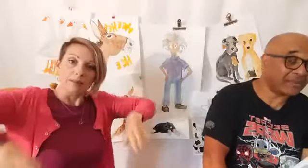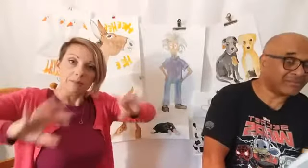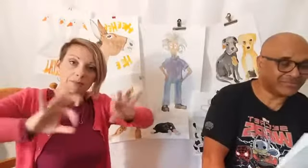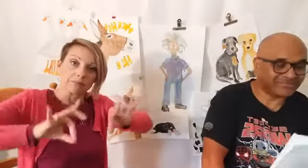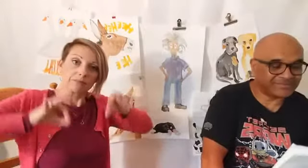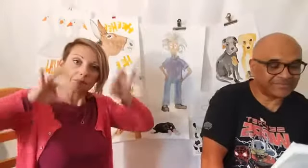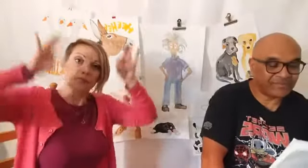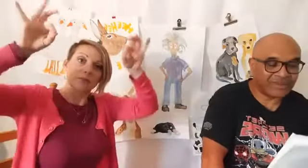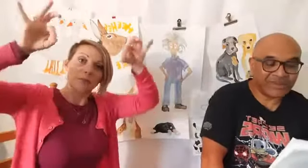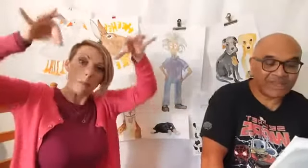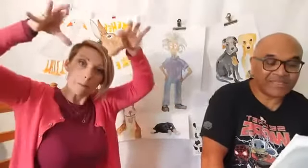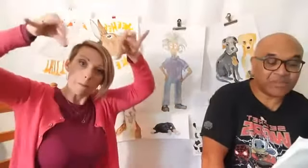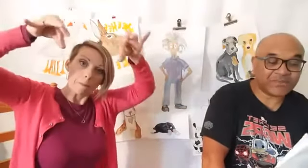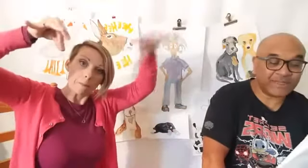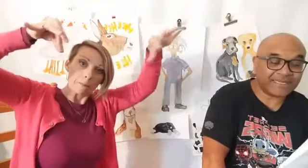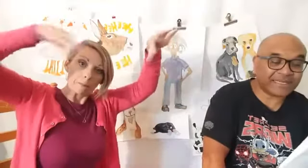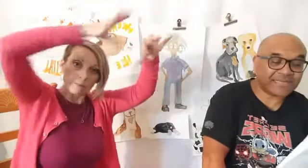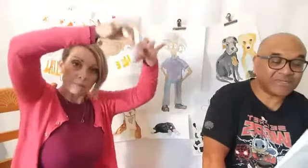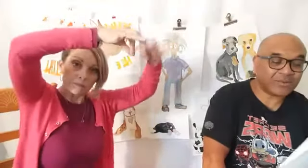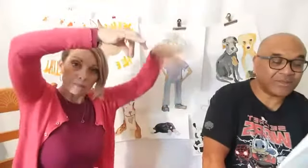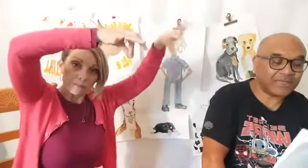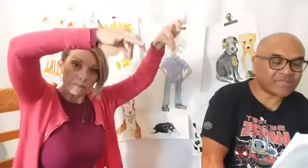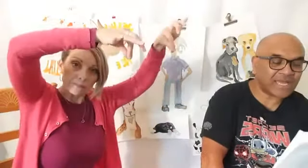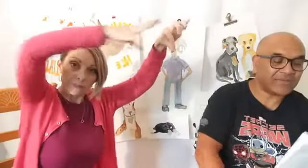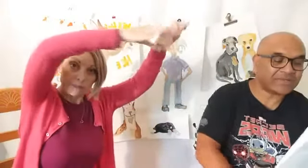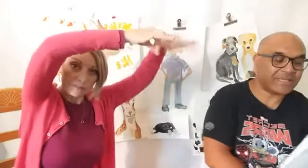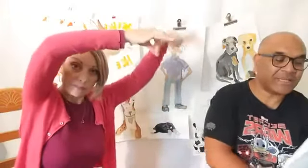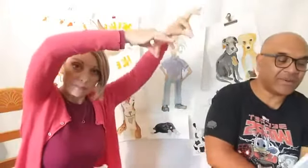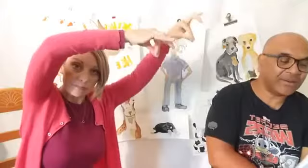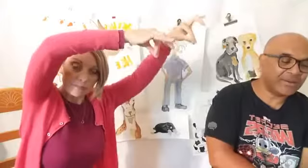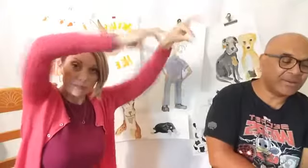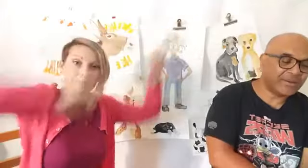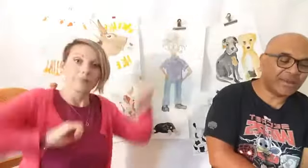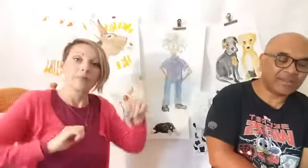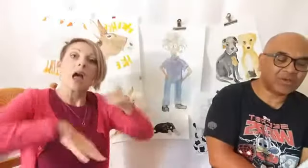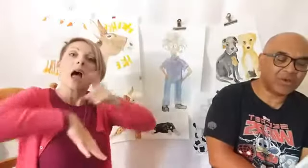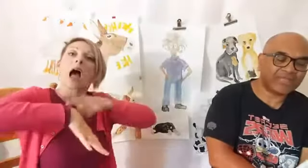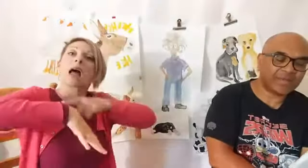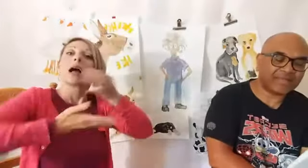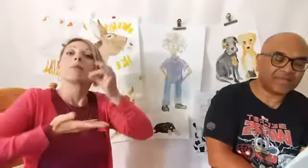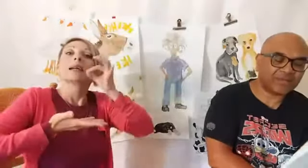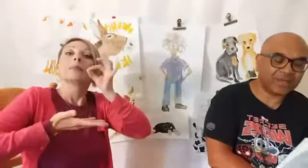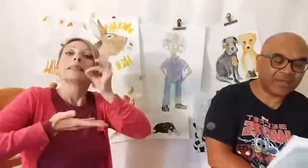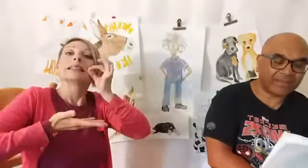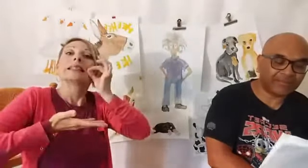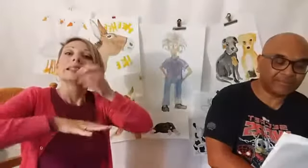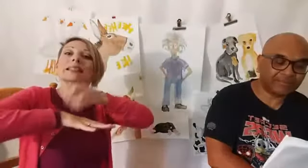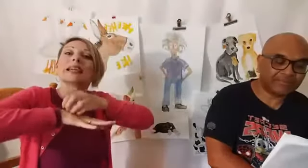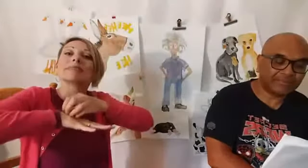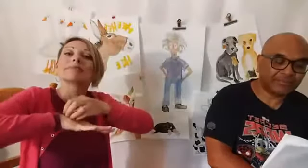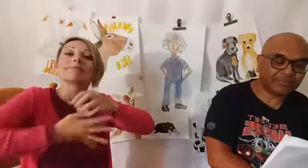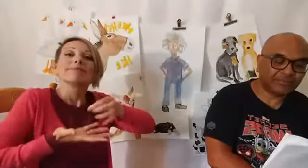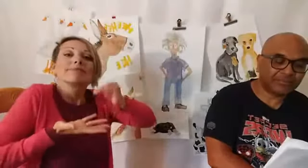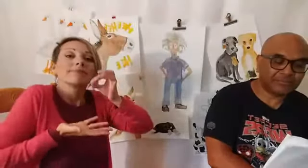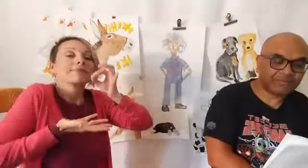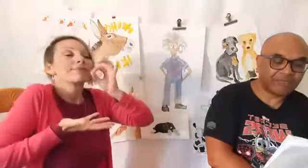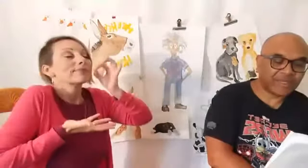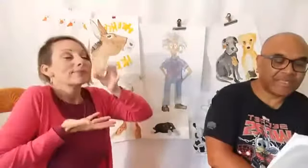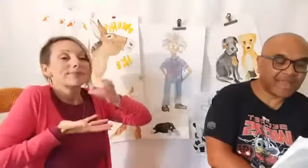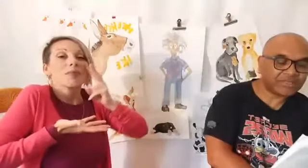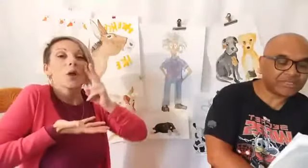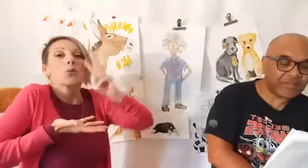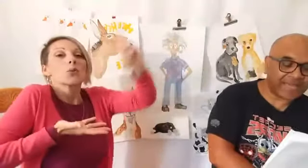bun. As he was filling the kettle, he looked out of his window and saw his pants on the line.